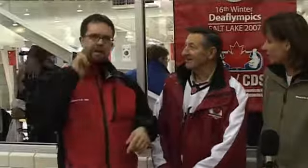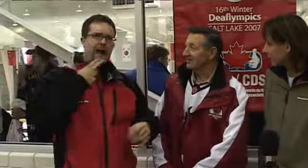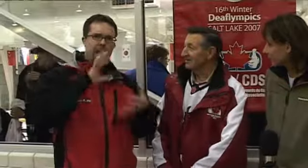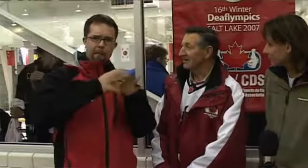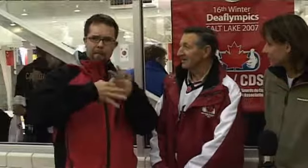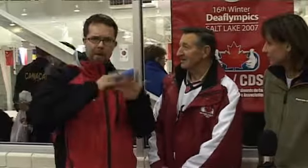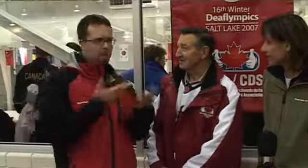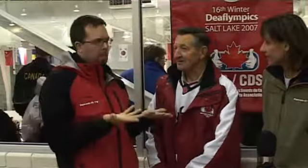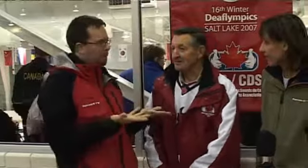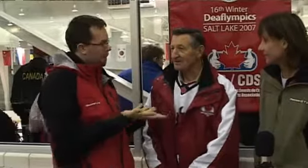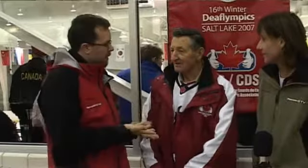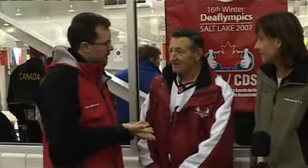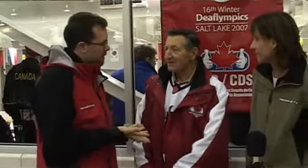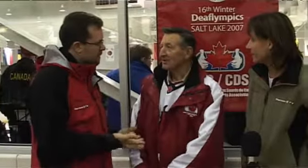here tonight at the Deaflympics?